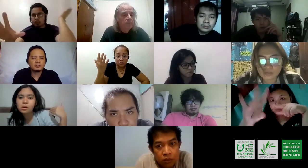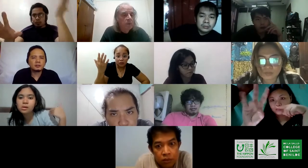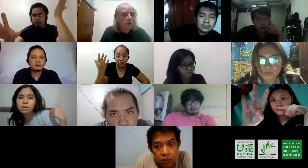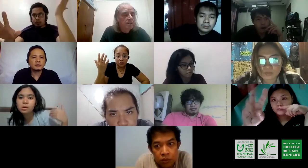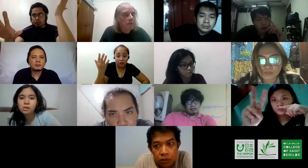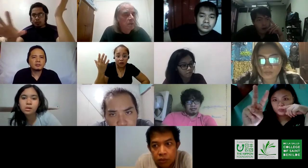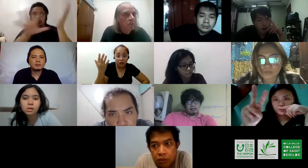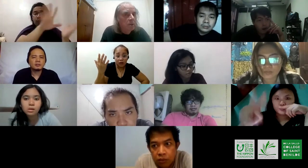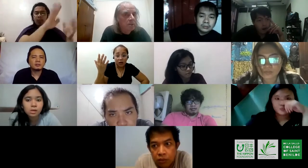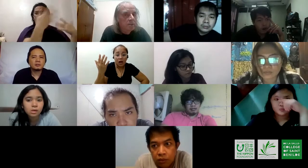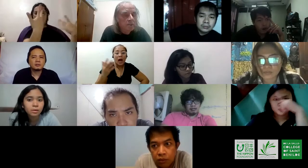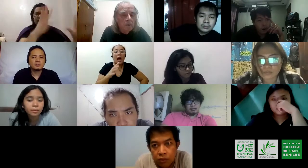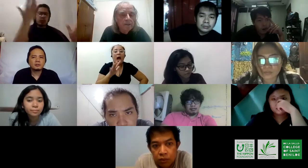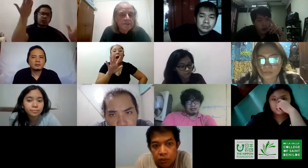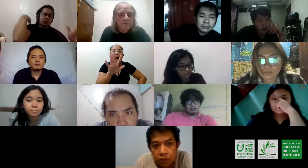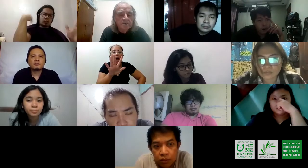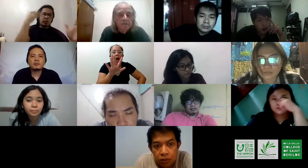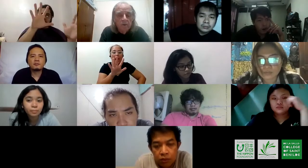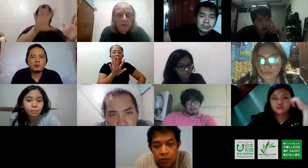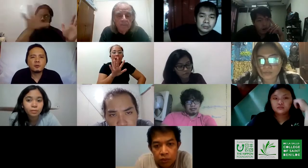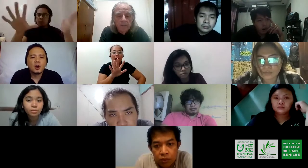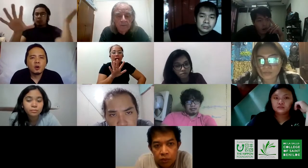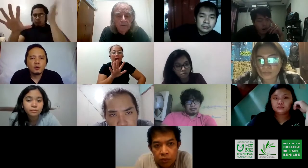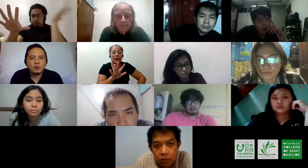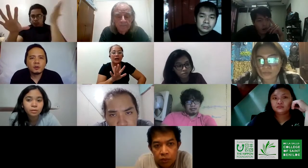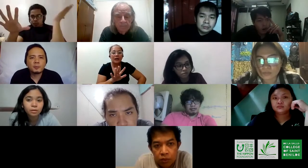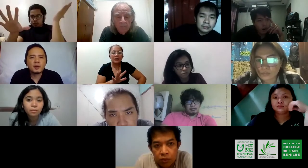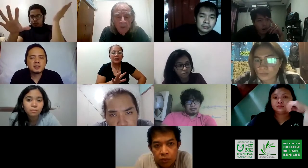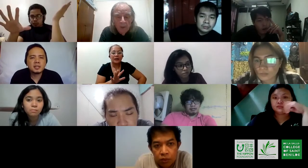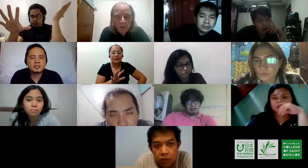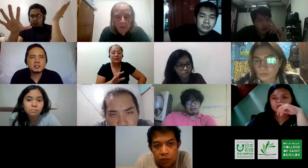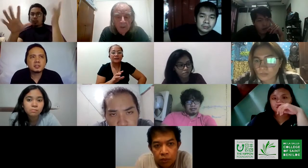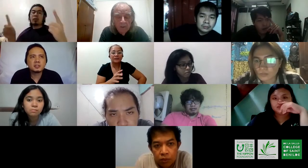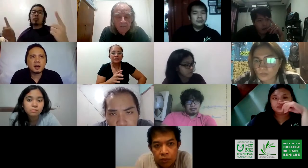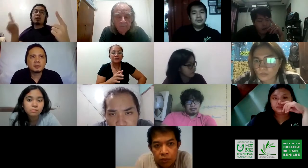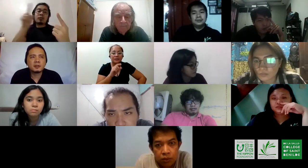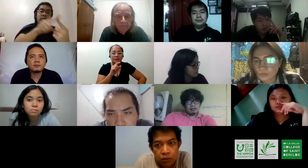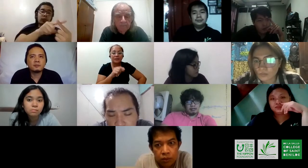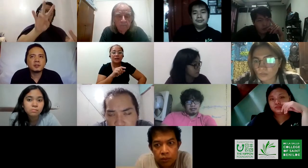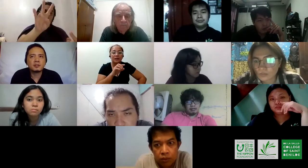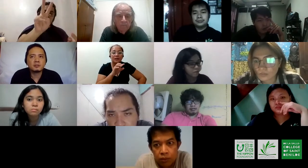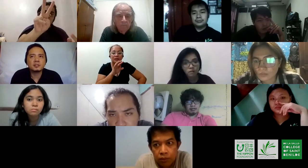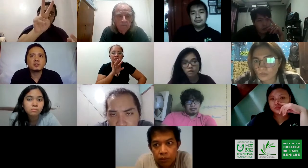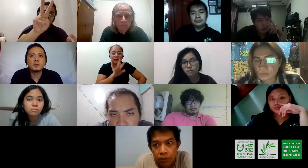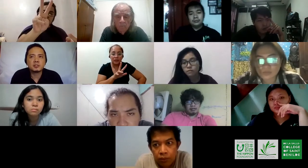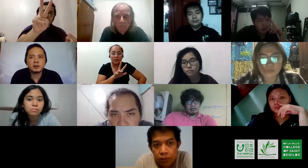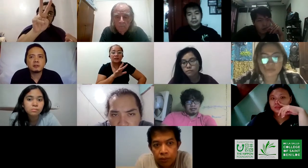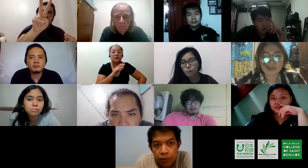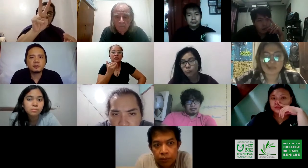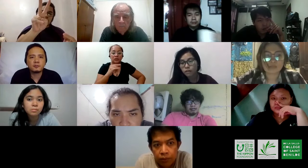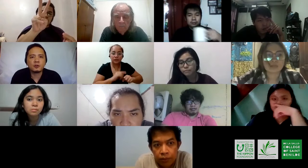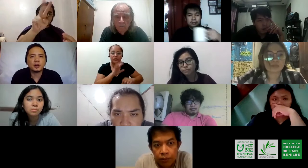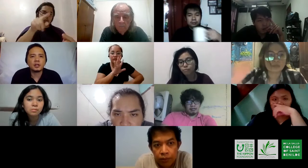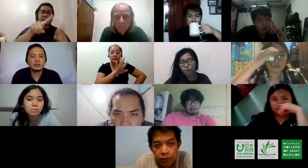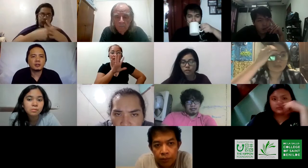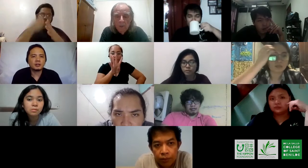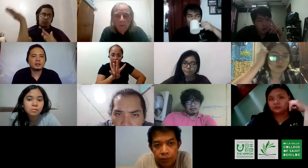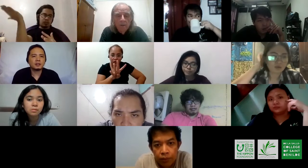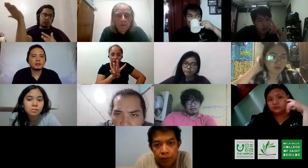54. Sorry, 60. 54. The presentation stopped at 53, so we started at